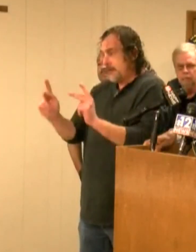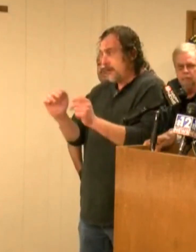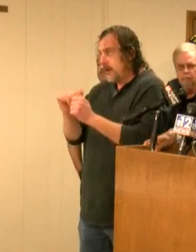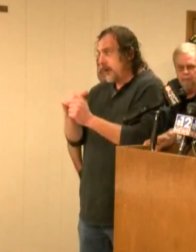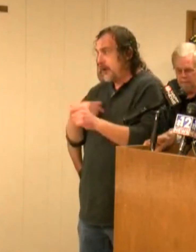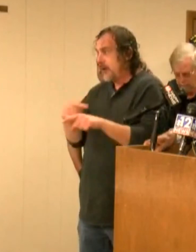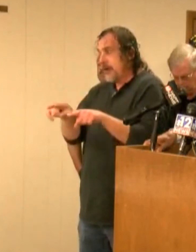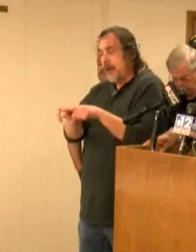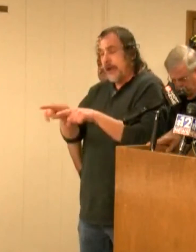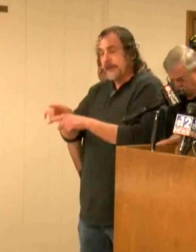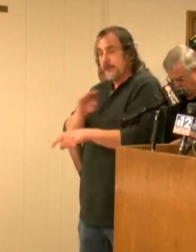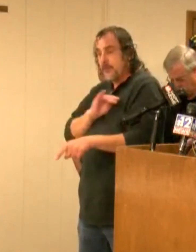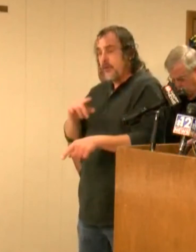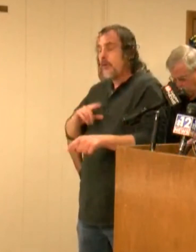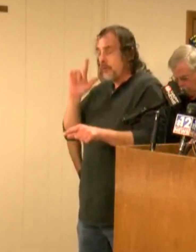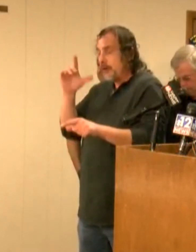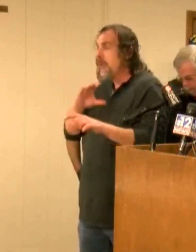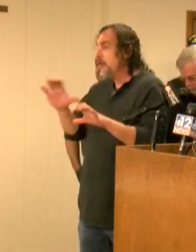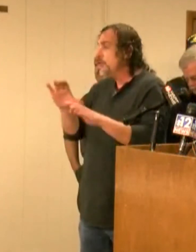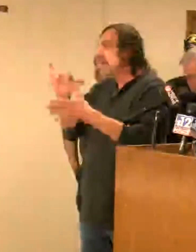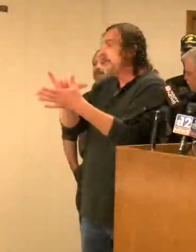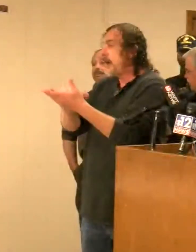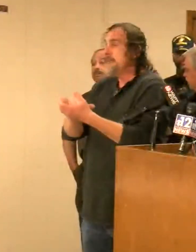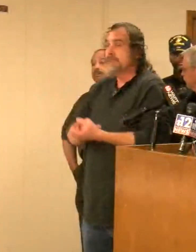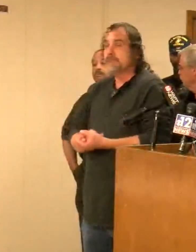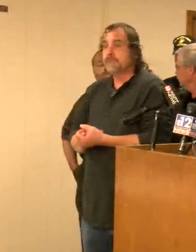as a board, we'll be working to do that.